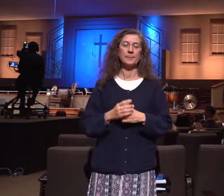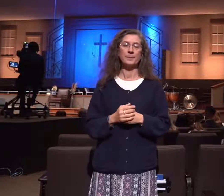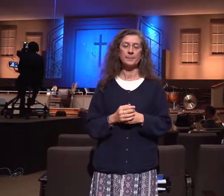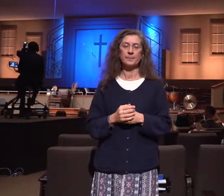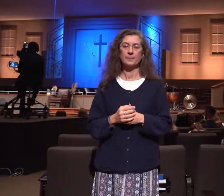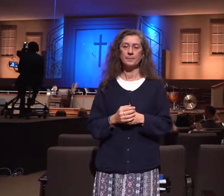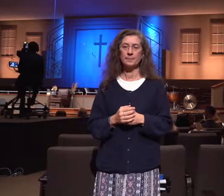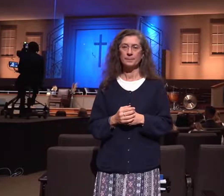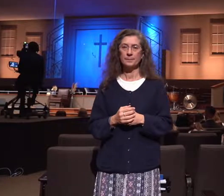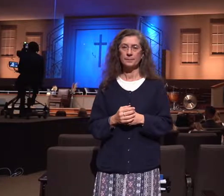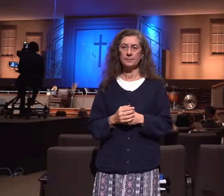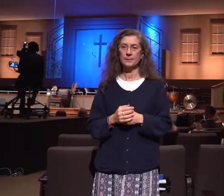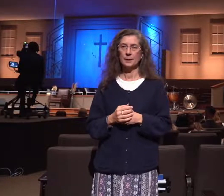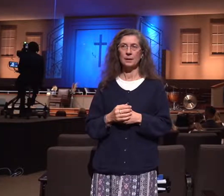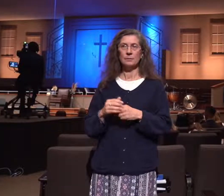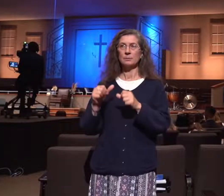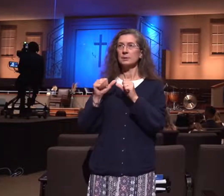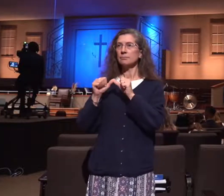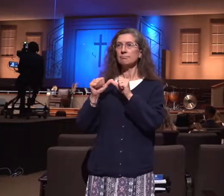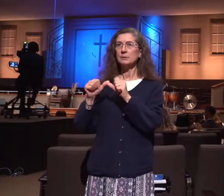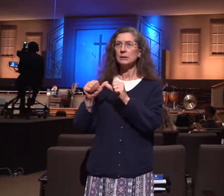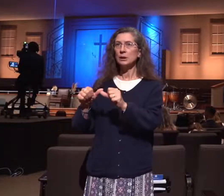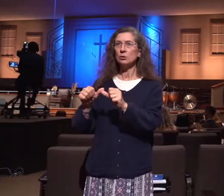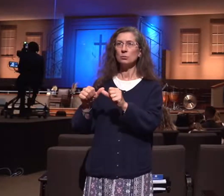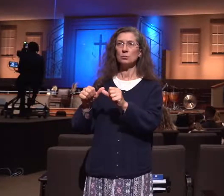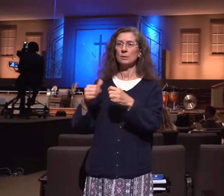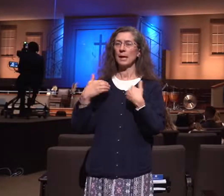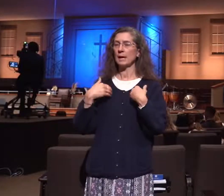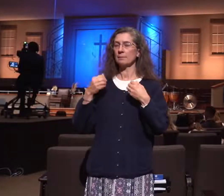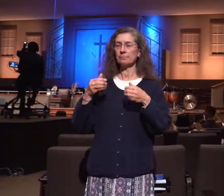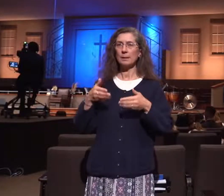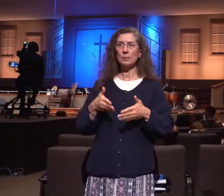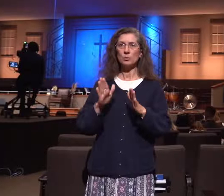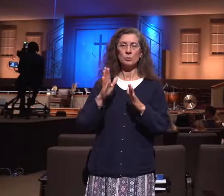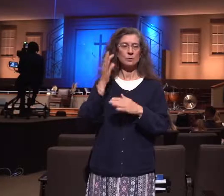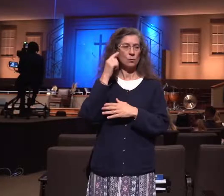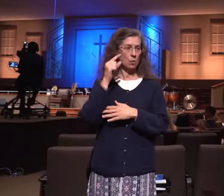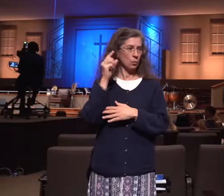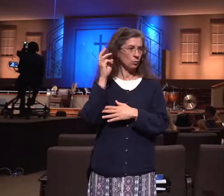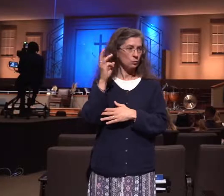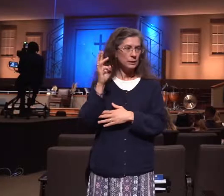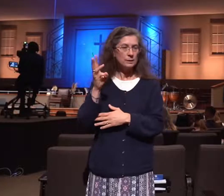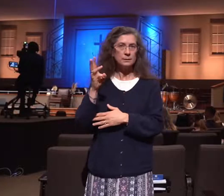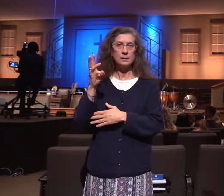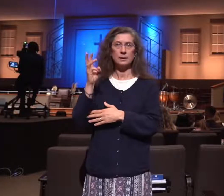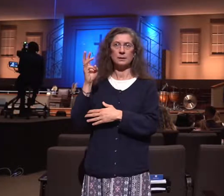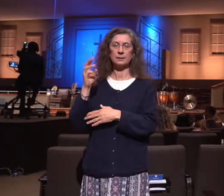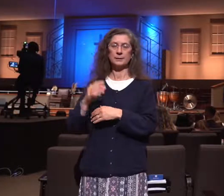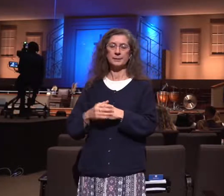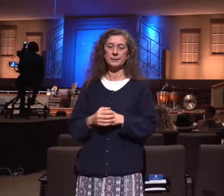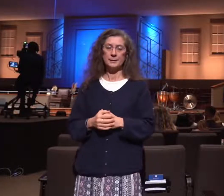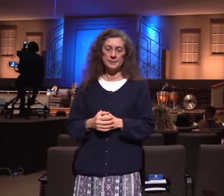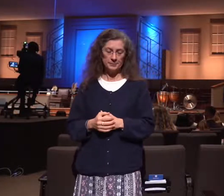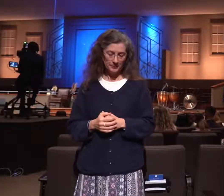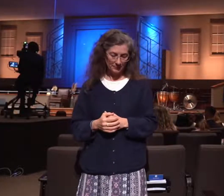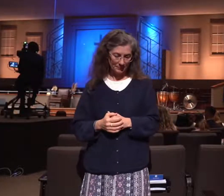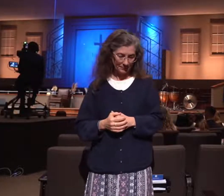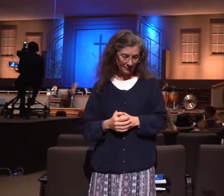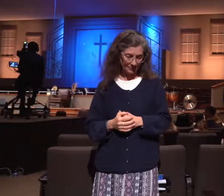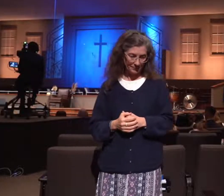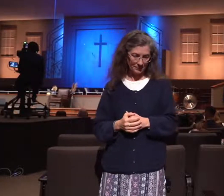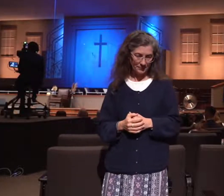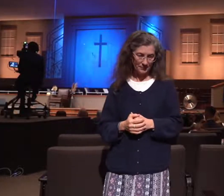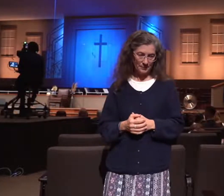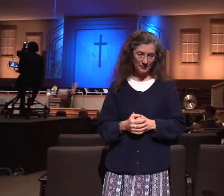are going through those open doors. And I believe from the depth of my heart at that time, when I